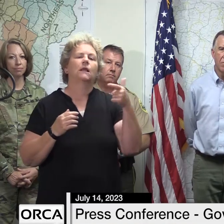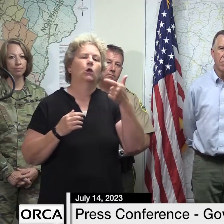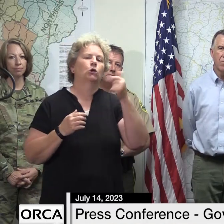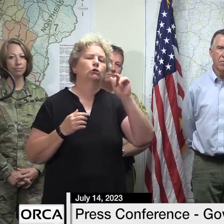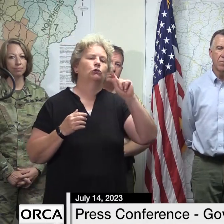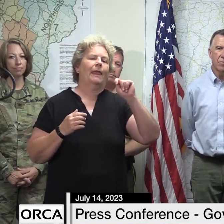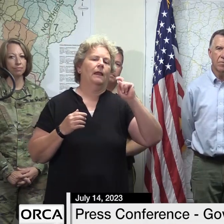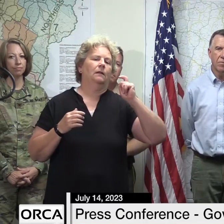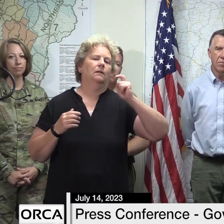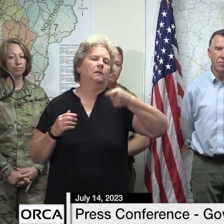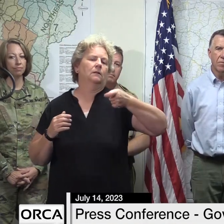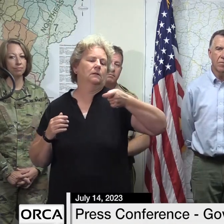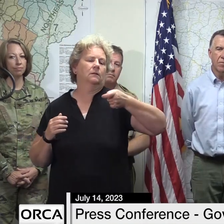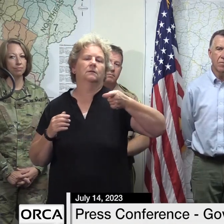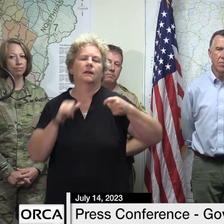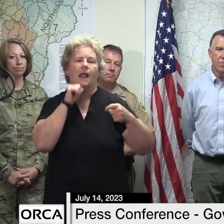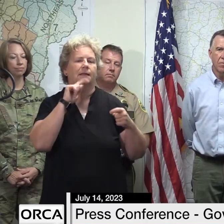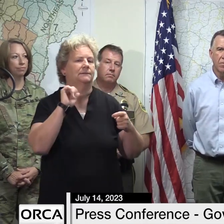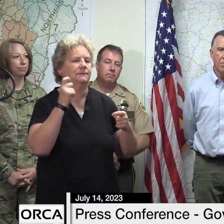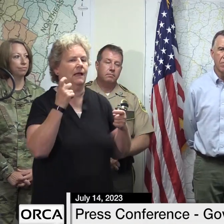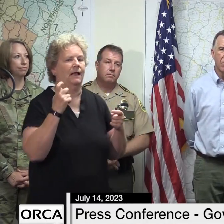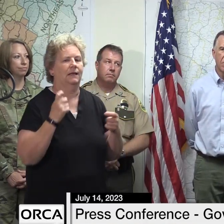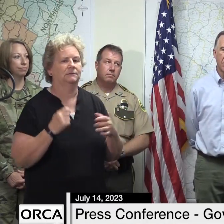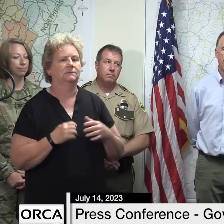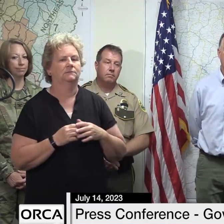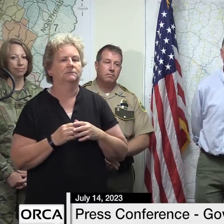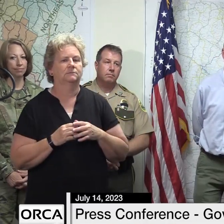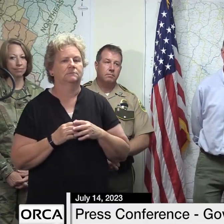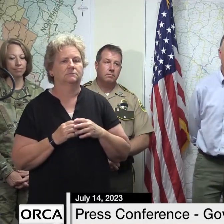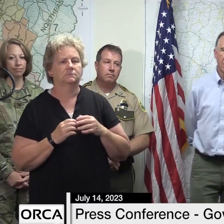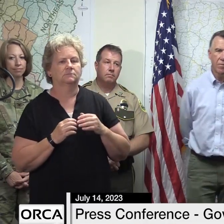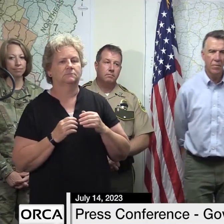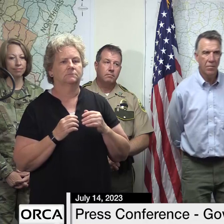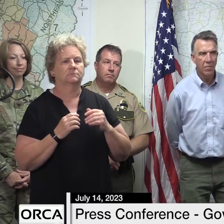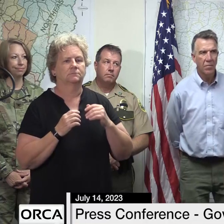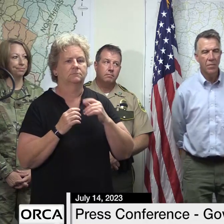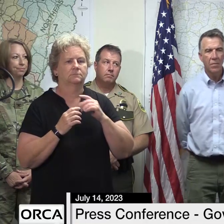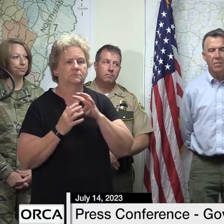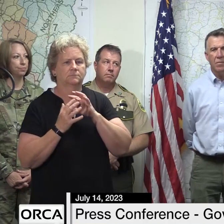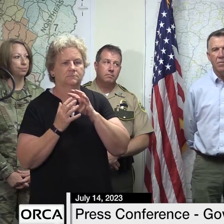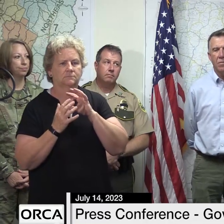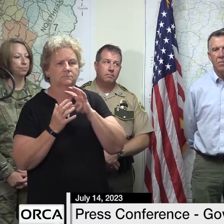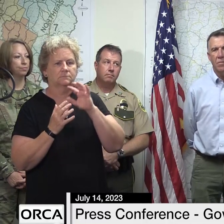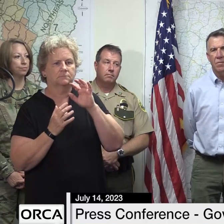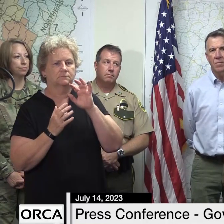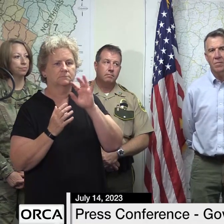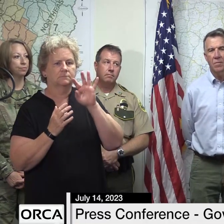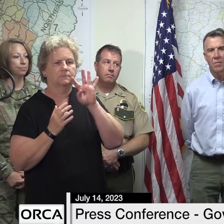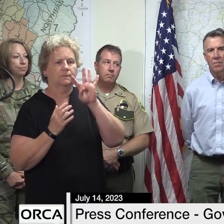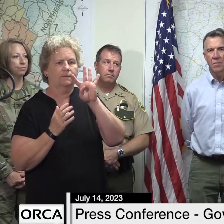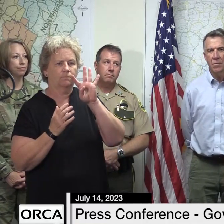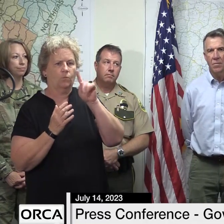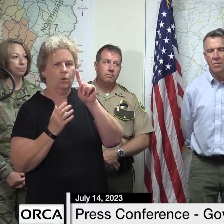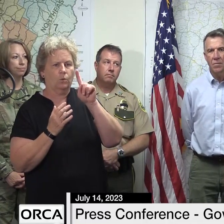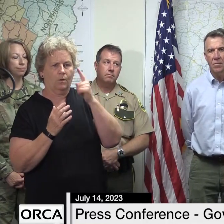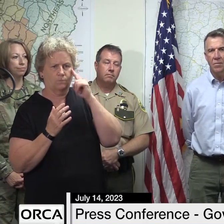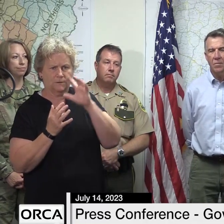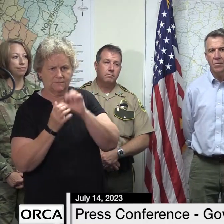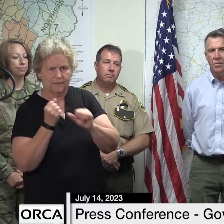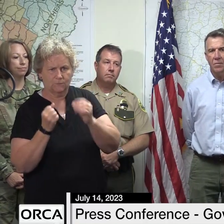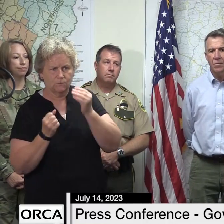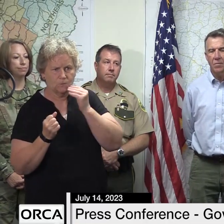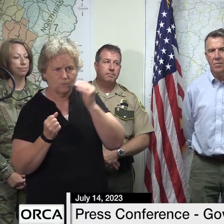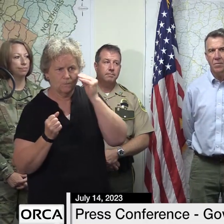then $41,000 other needs that they might have. Am I correct? That's correct. There are three distinct